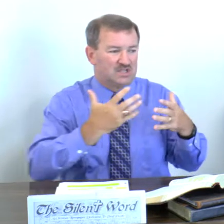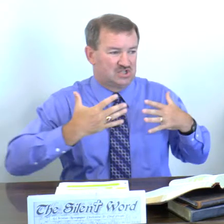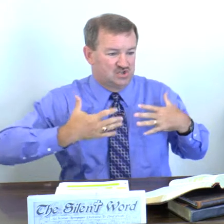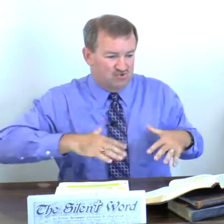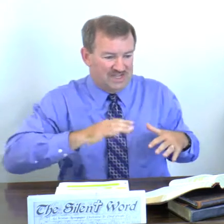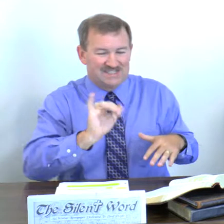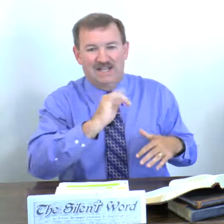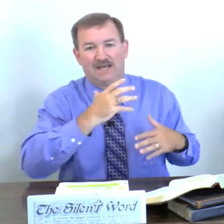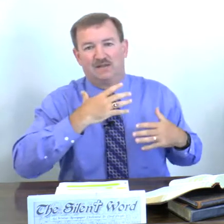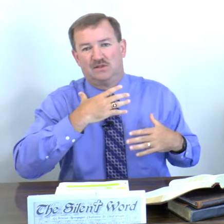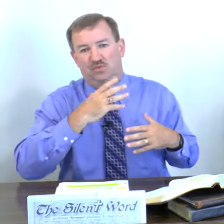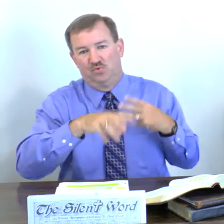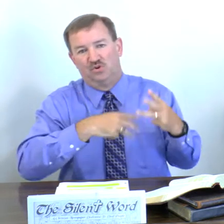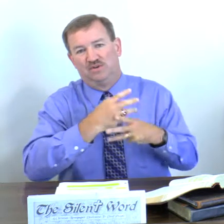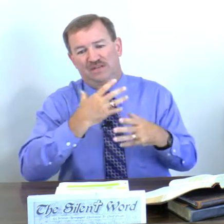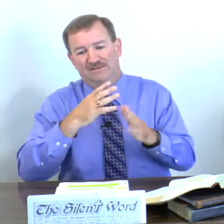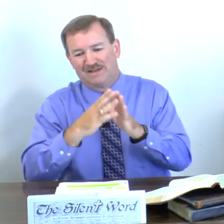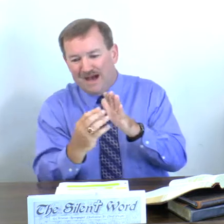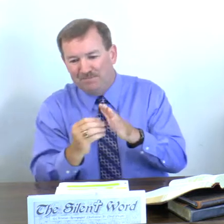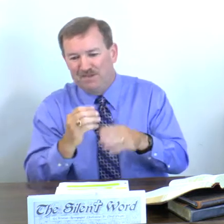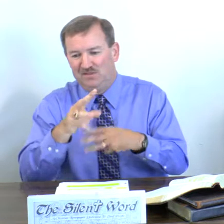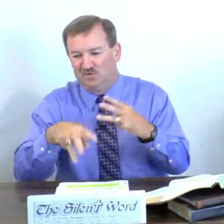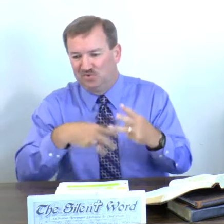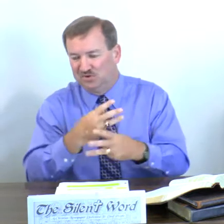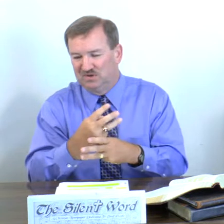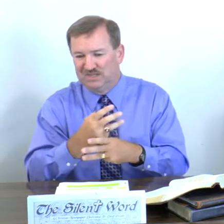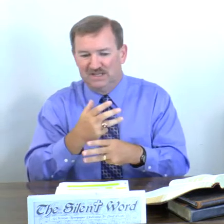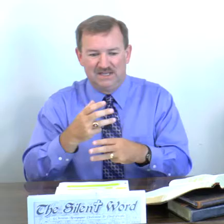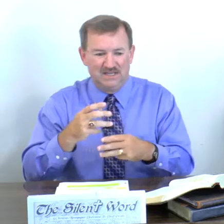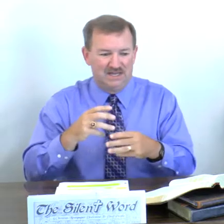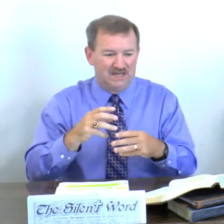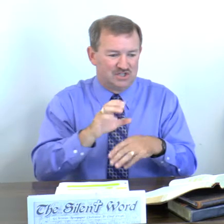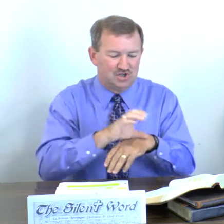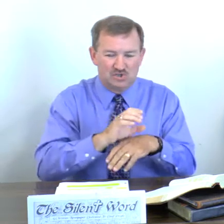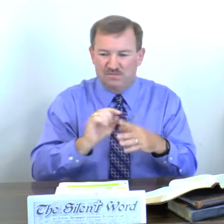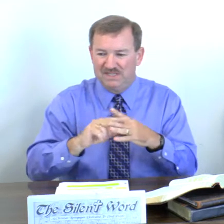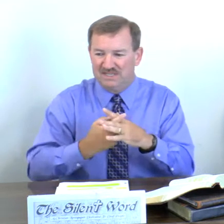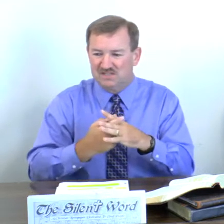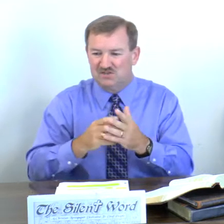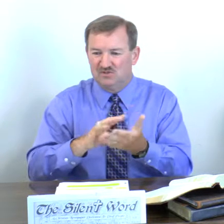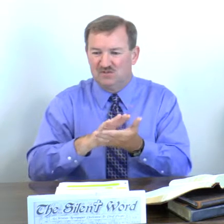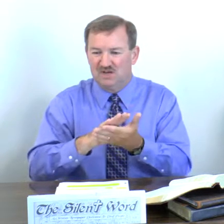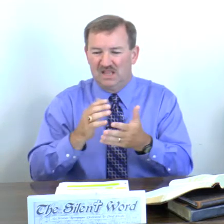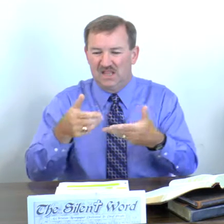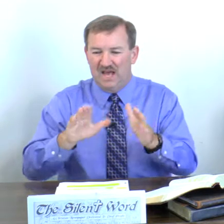to dress like the world and copy the world, and a church begins to allow